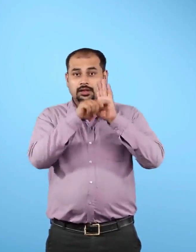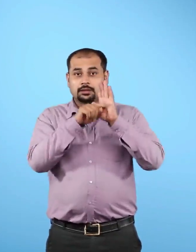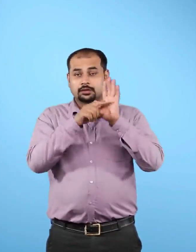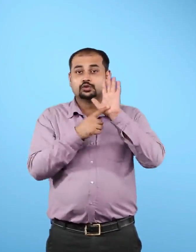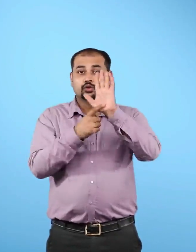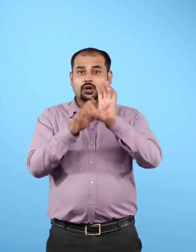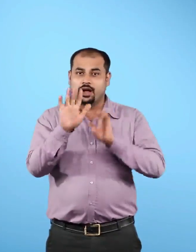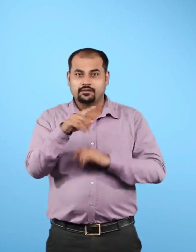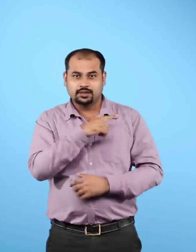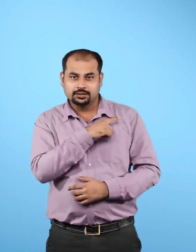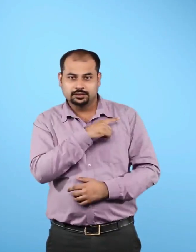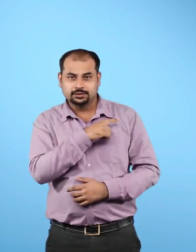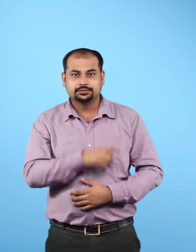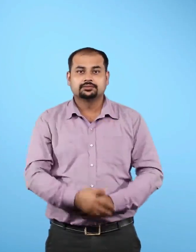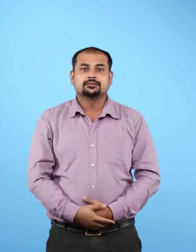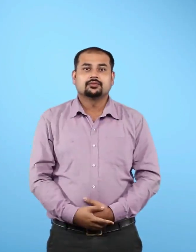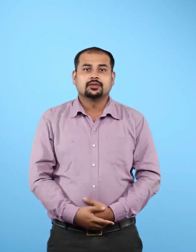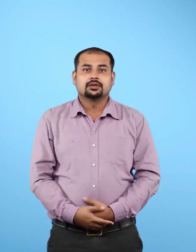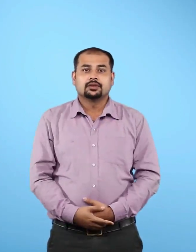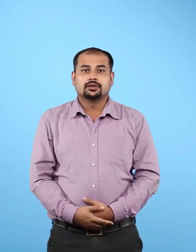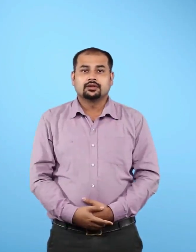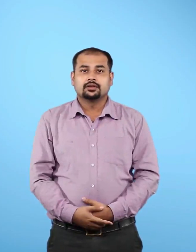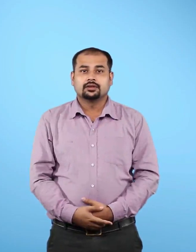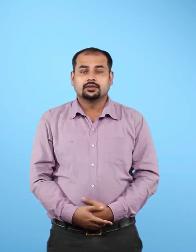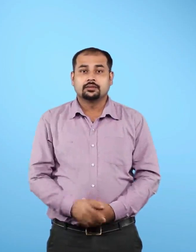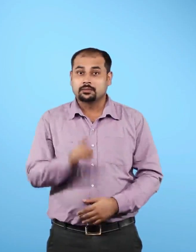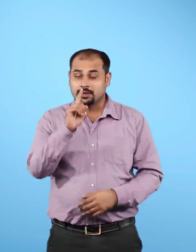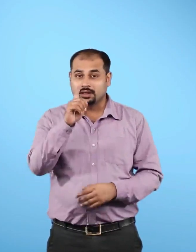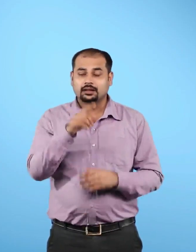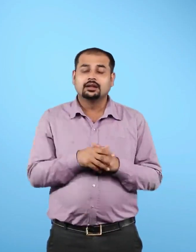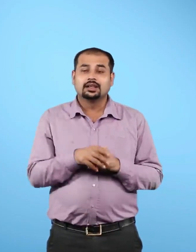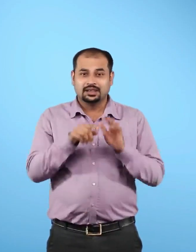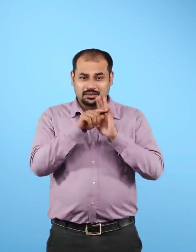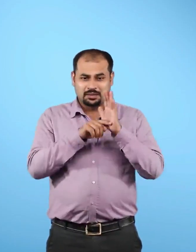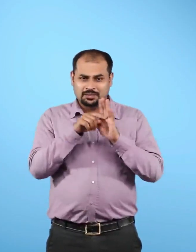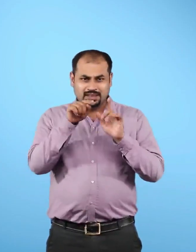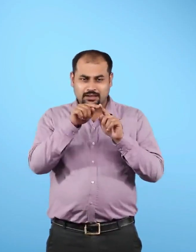degrees Celsius in Thiruvananthapuram?